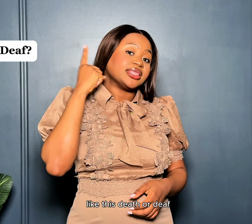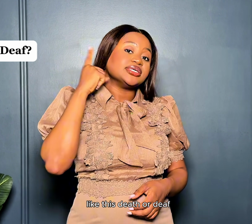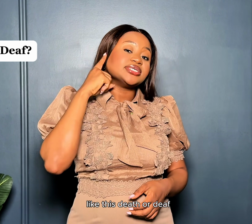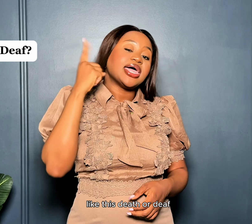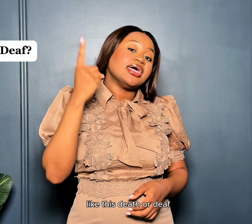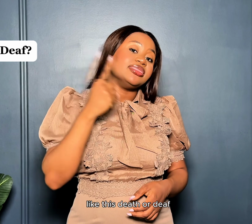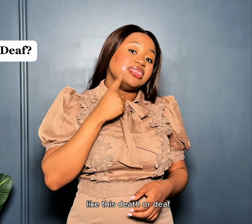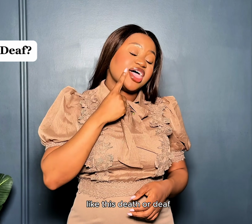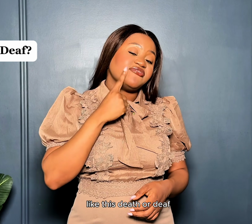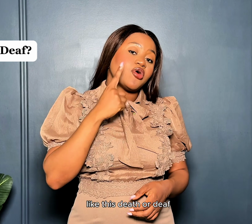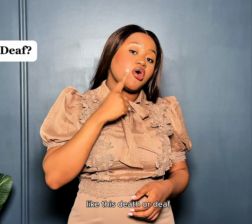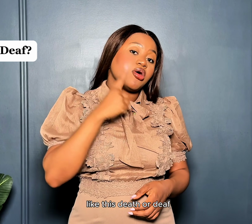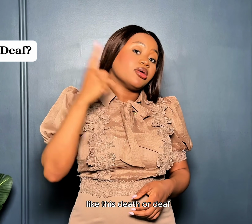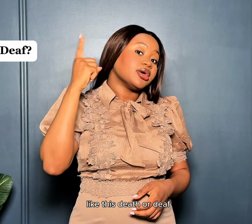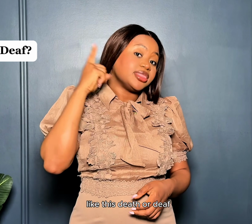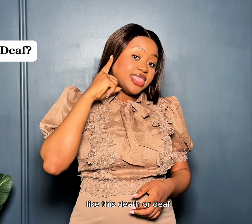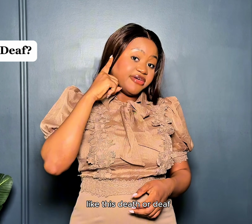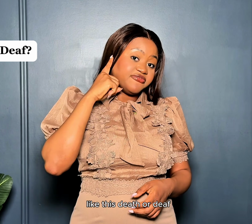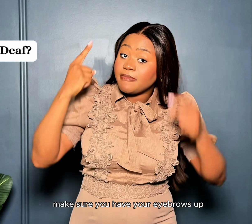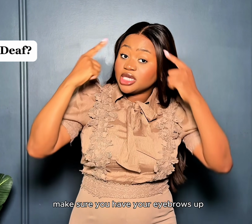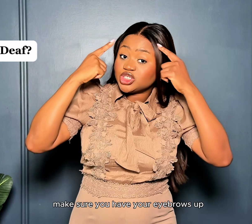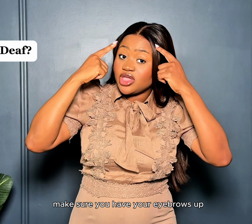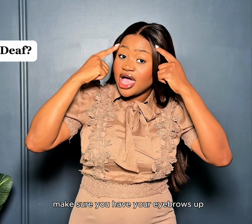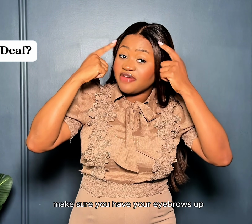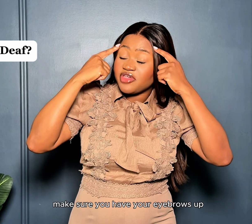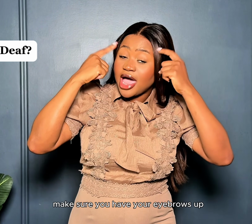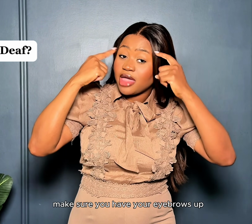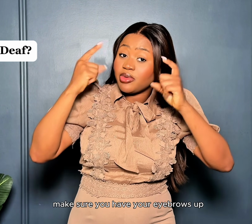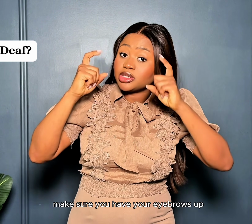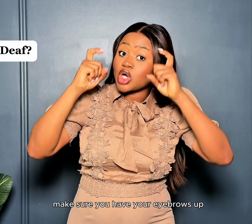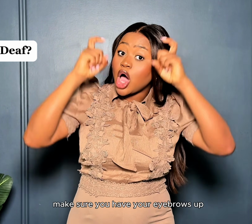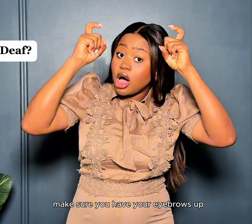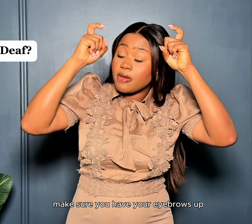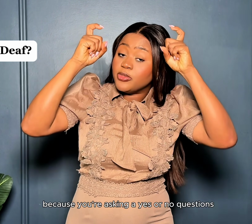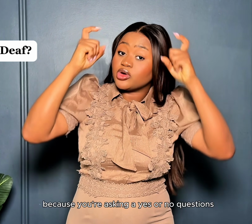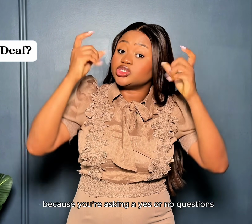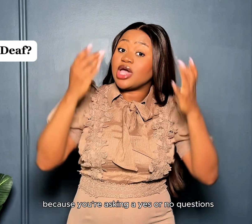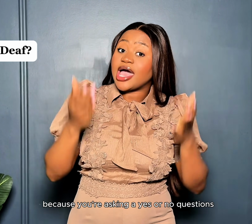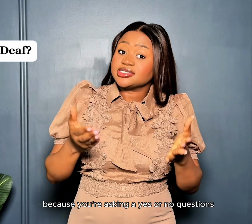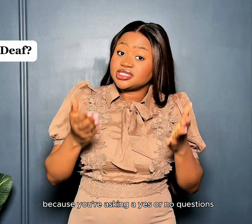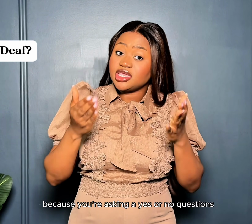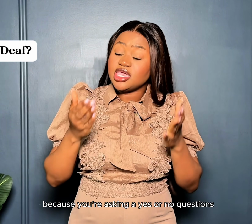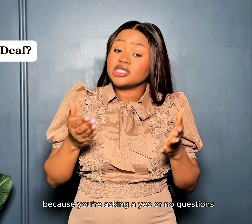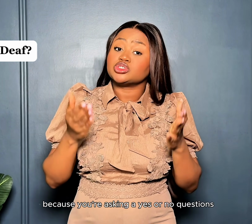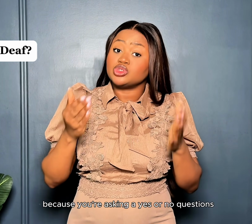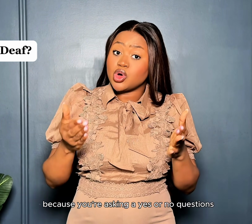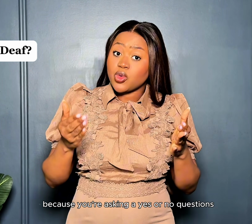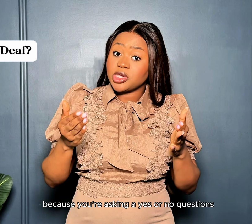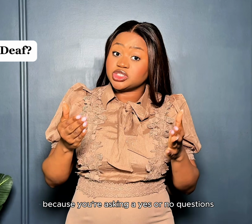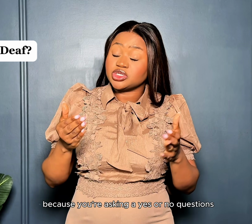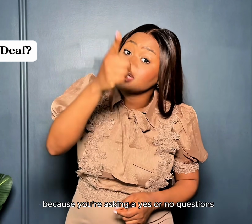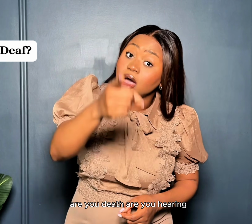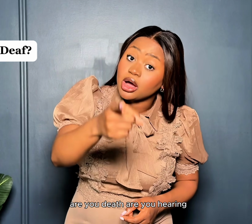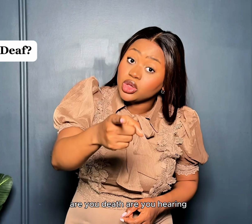this, deaf or deaf. Make sure you have your eyebrows up because you're asking the yes or no questions. Are